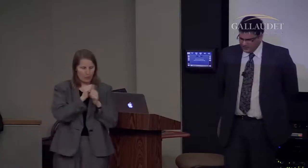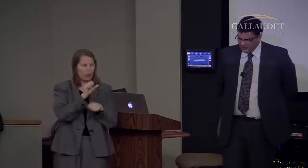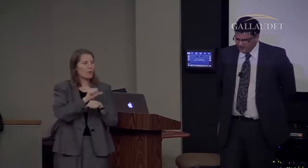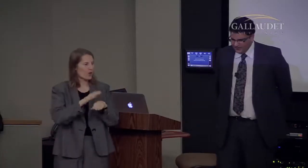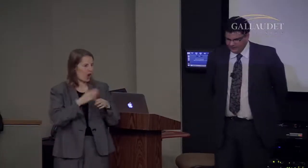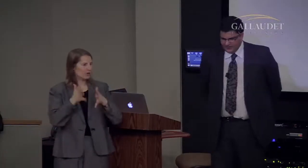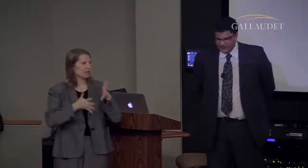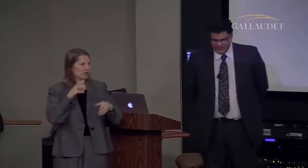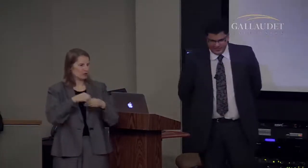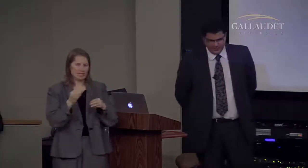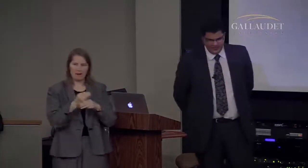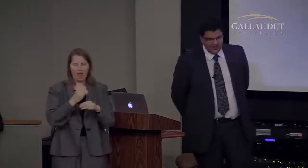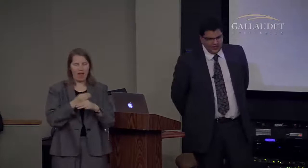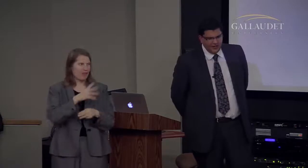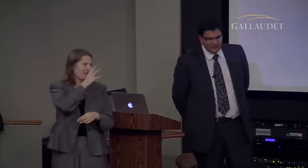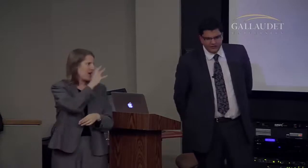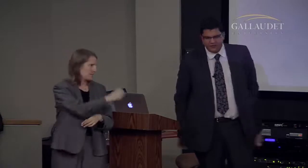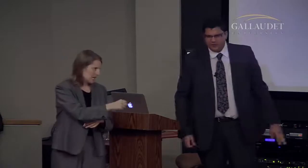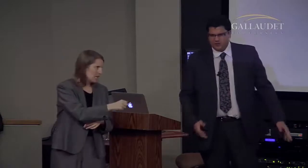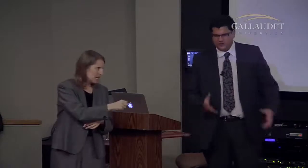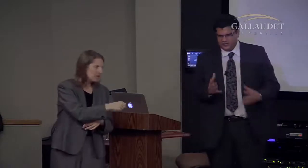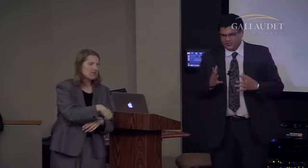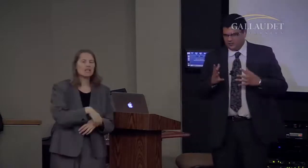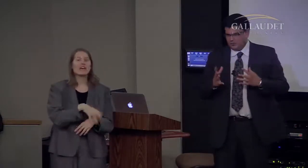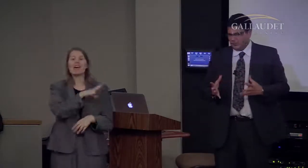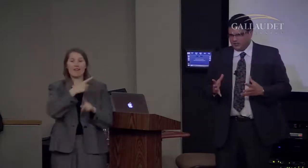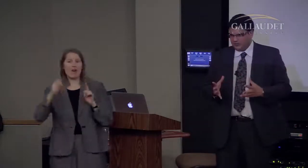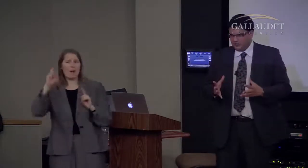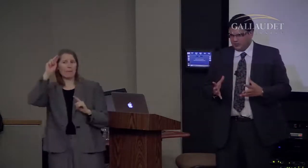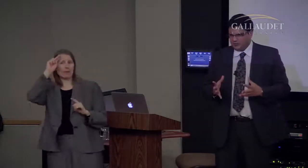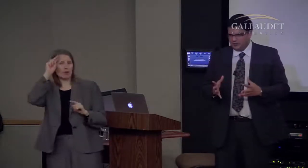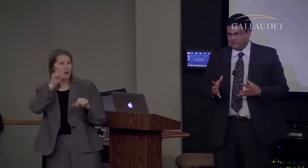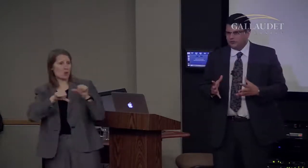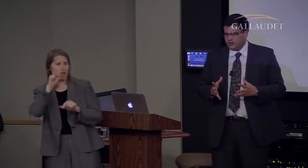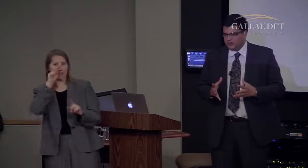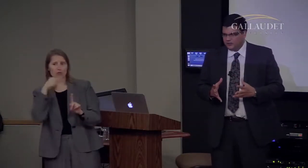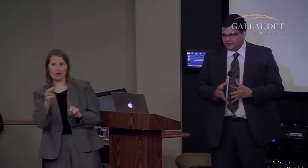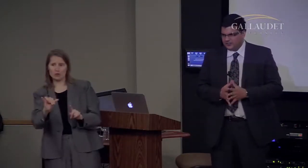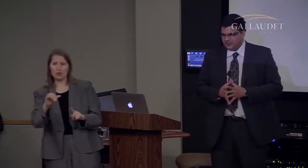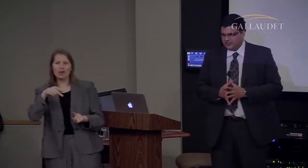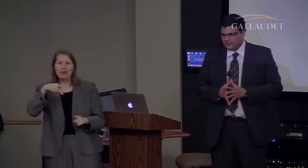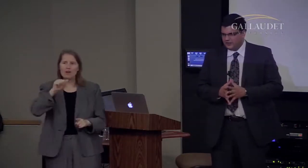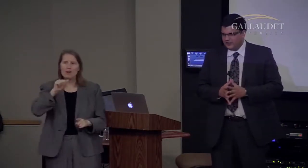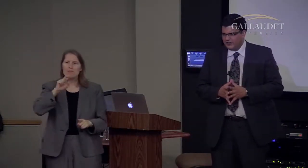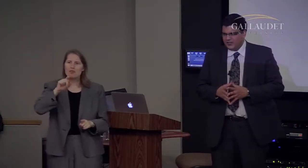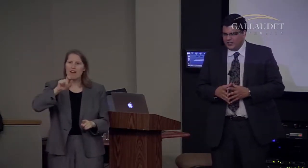and math, and I find it fascinating. Also from a neuroscience perspective, because the parietal